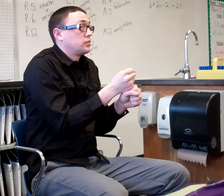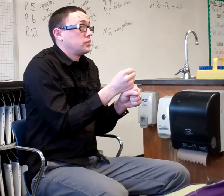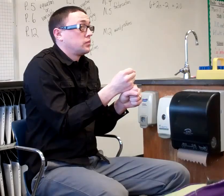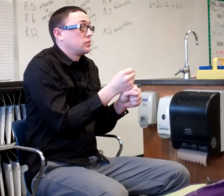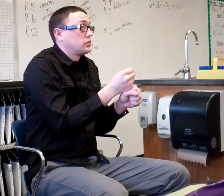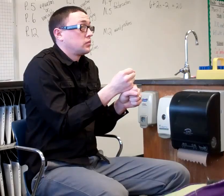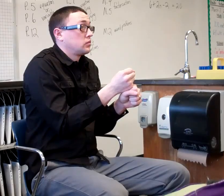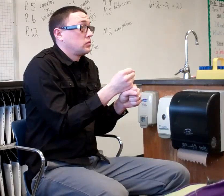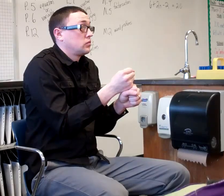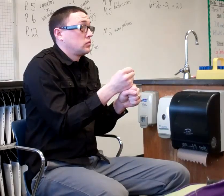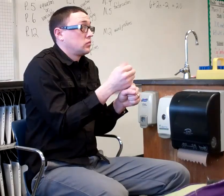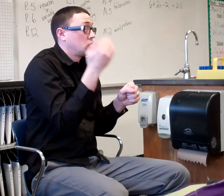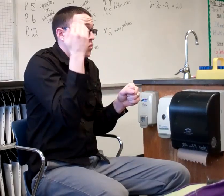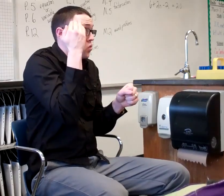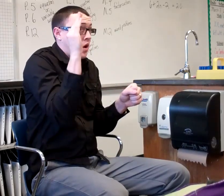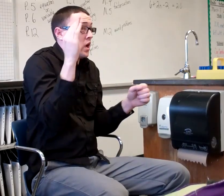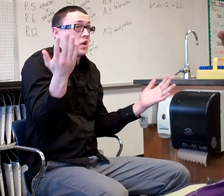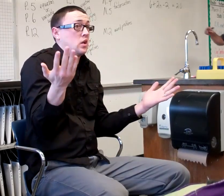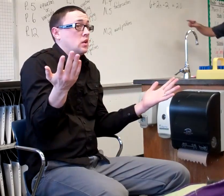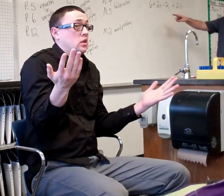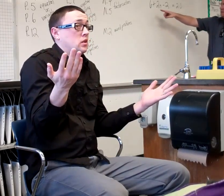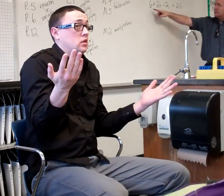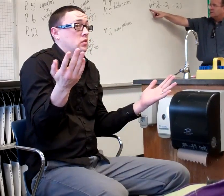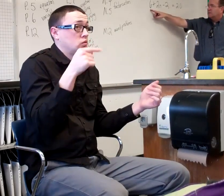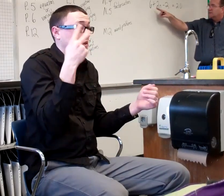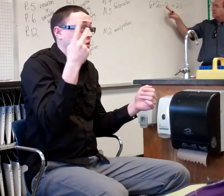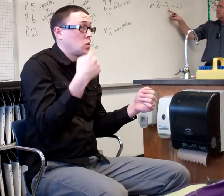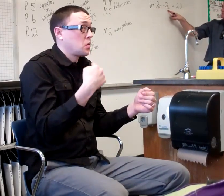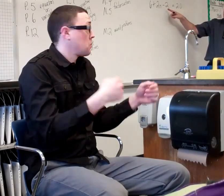Don't have any idea? Do you see where I'm pointing?